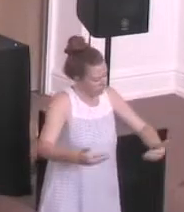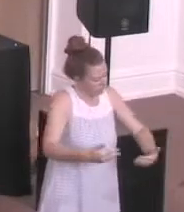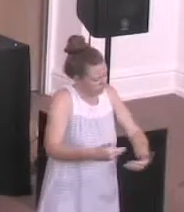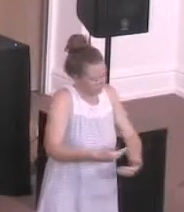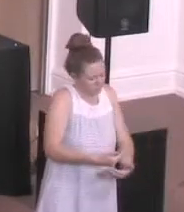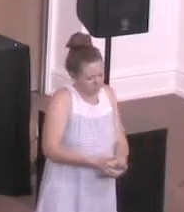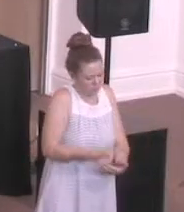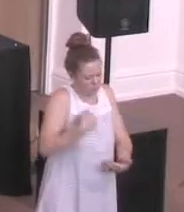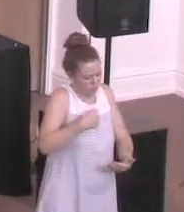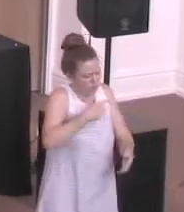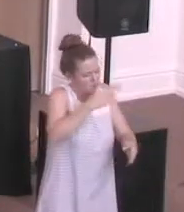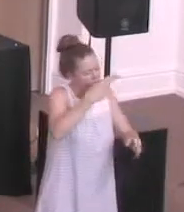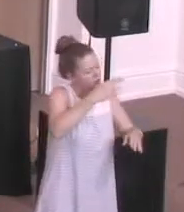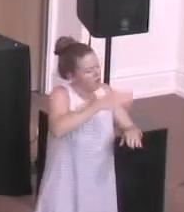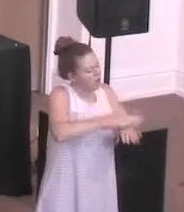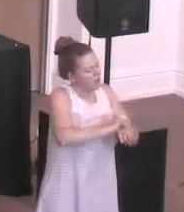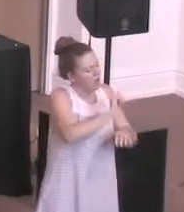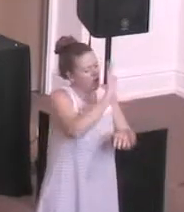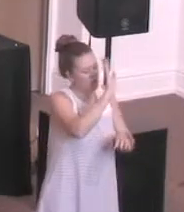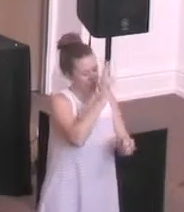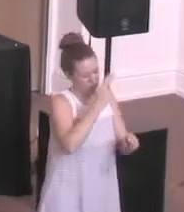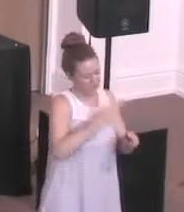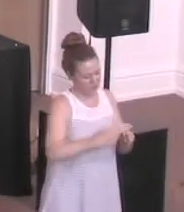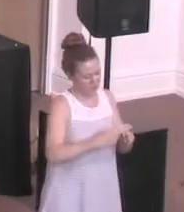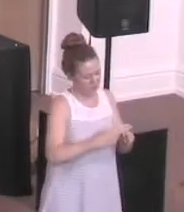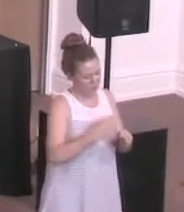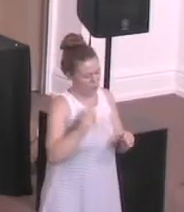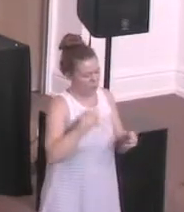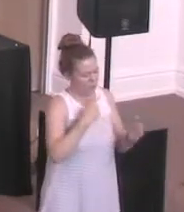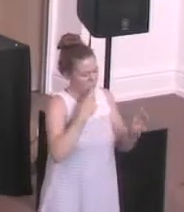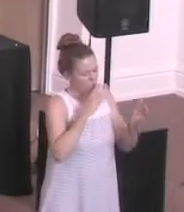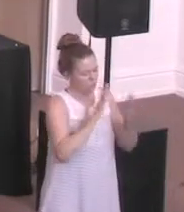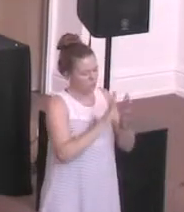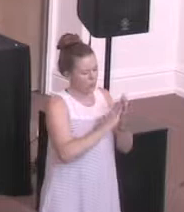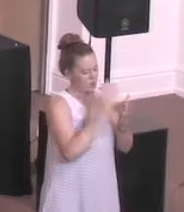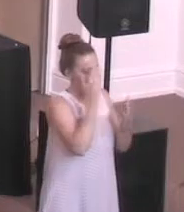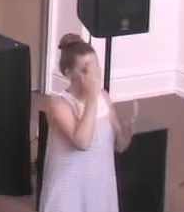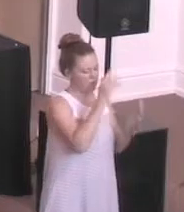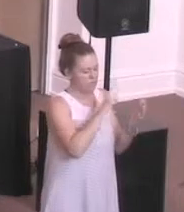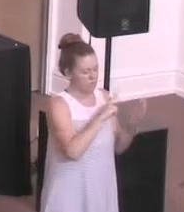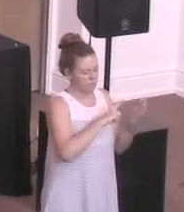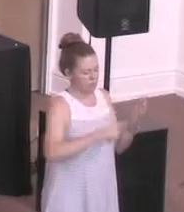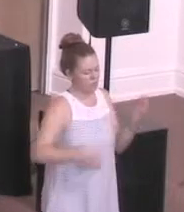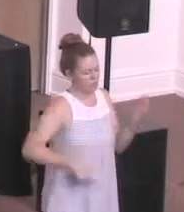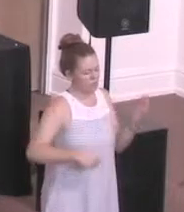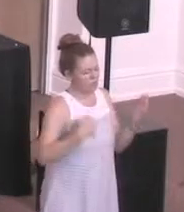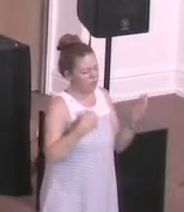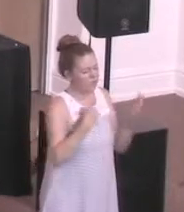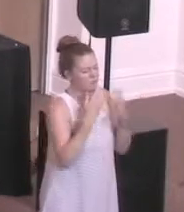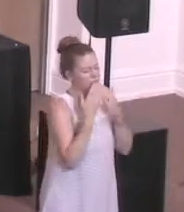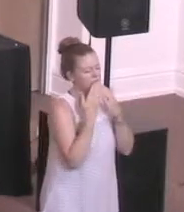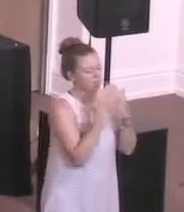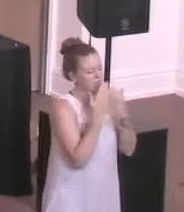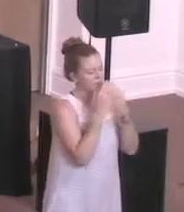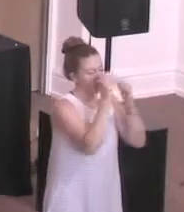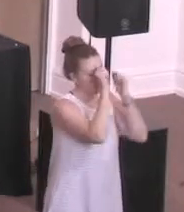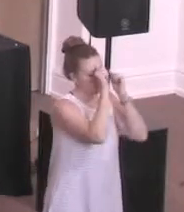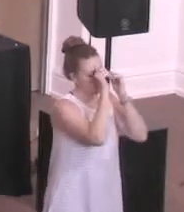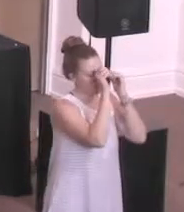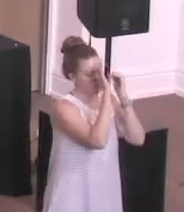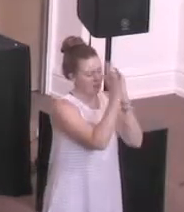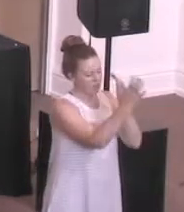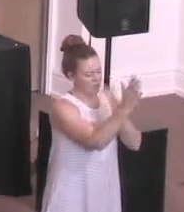as we call out to you, Lord, we give you the praise. We give you the honor, Lord. We thank you, Lord, that you, Father God, are in the